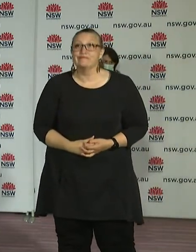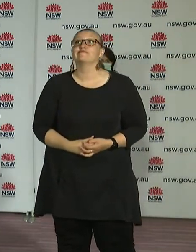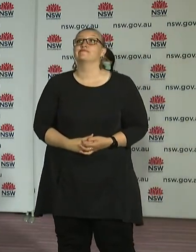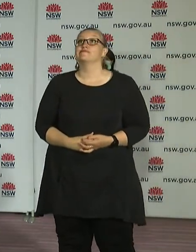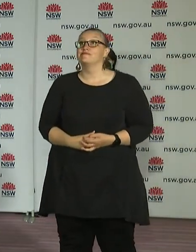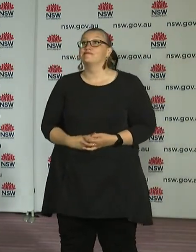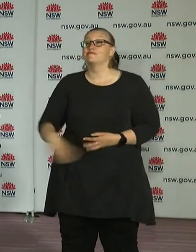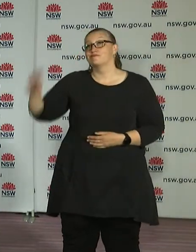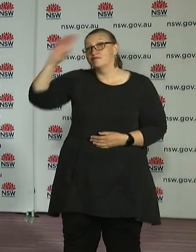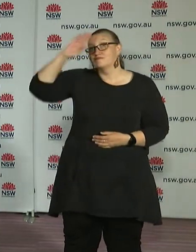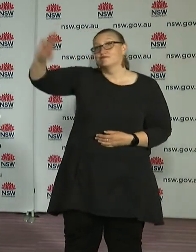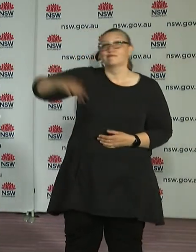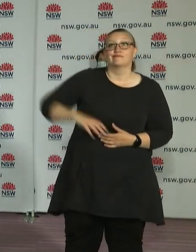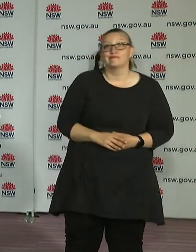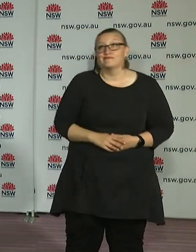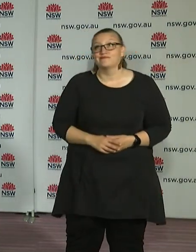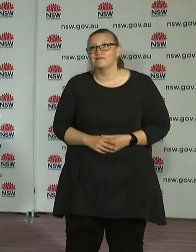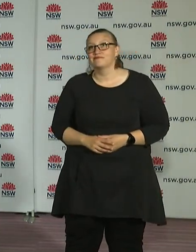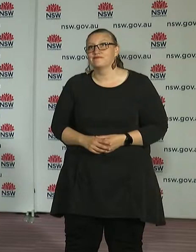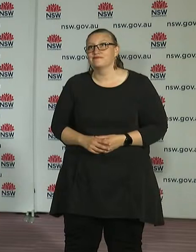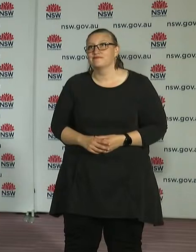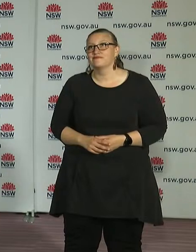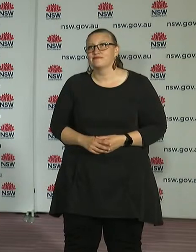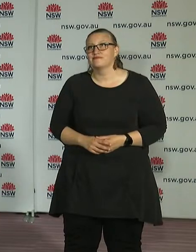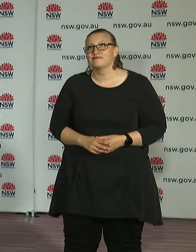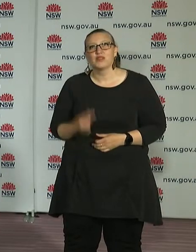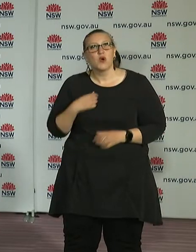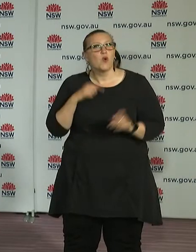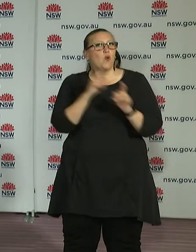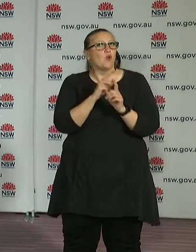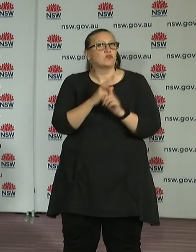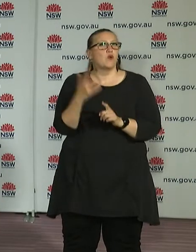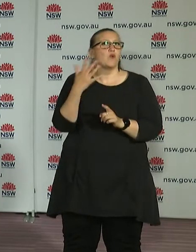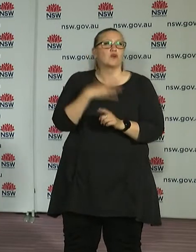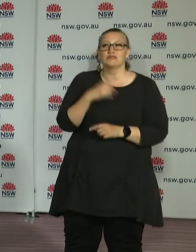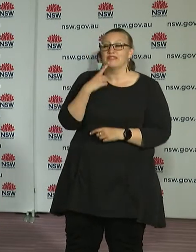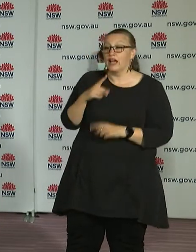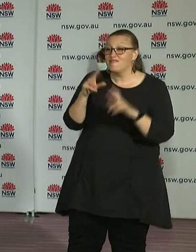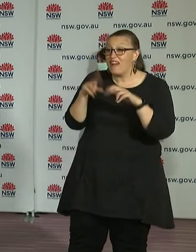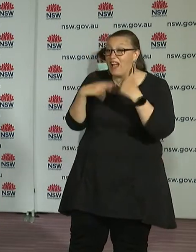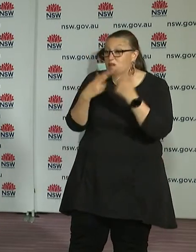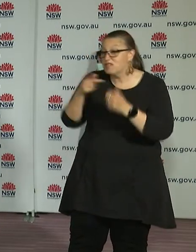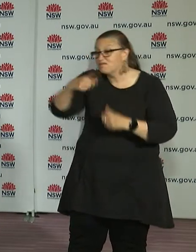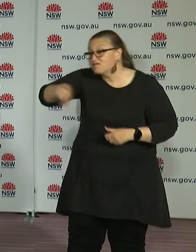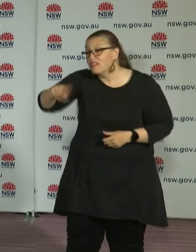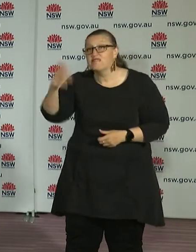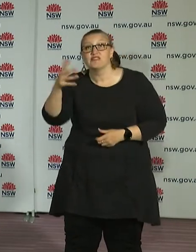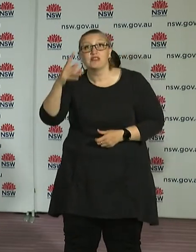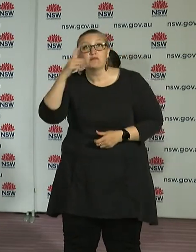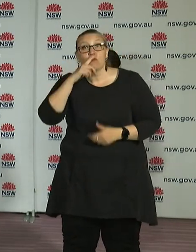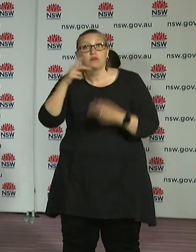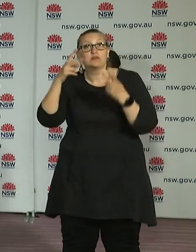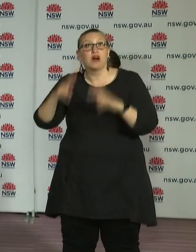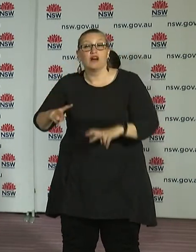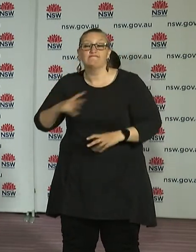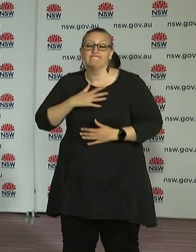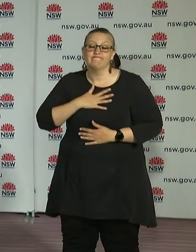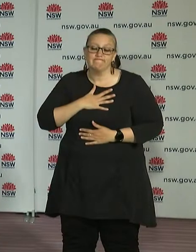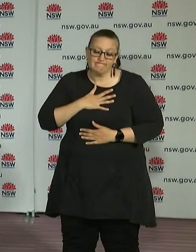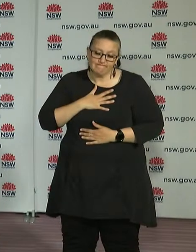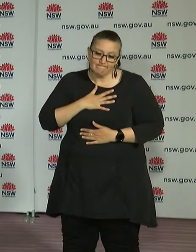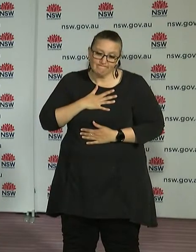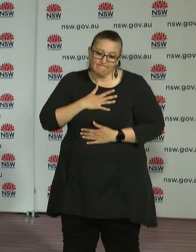Good morning, everybody. I just also want to express my sympathy to the families and friends of those people who have passed